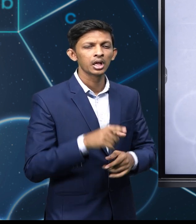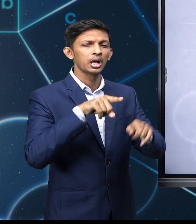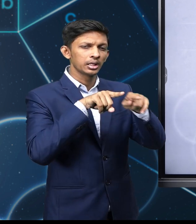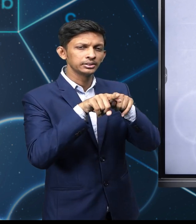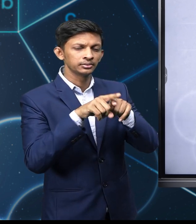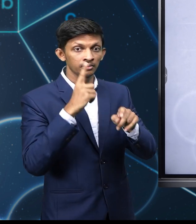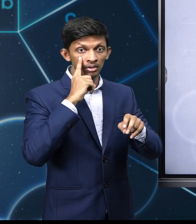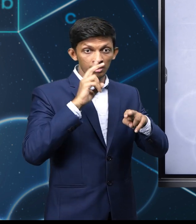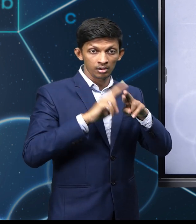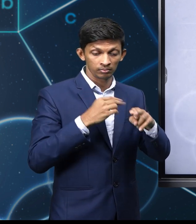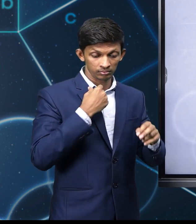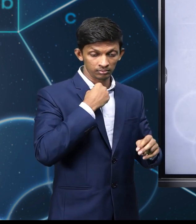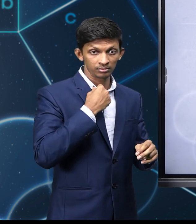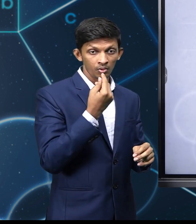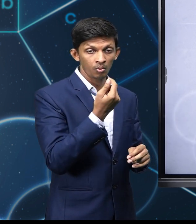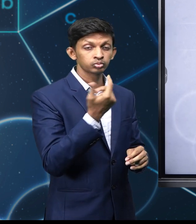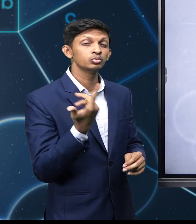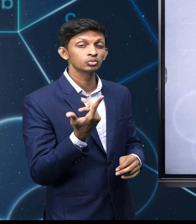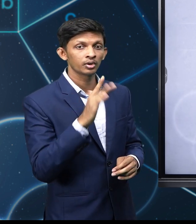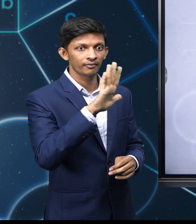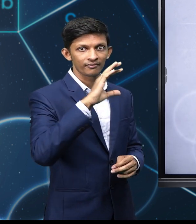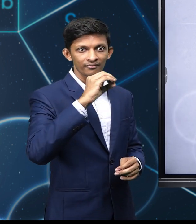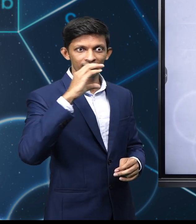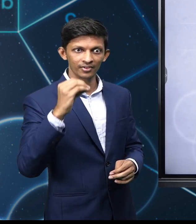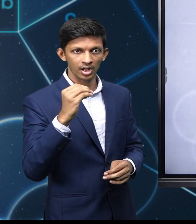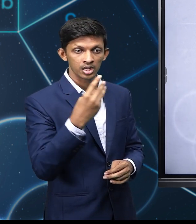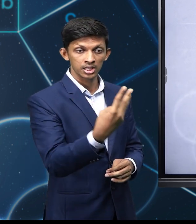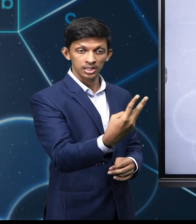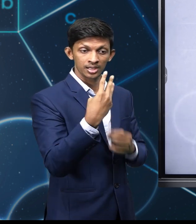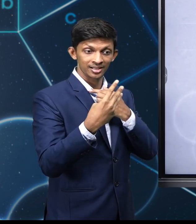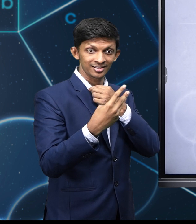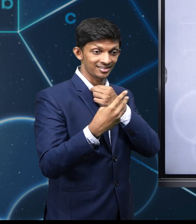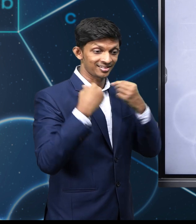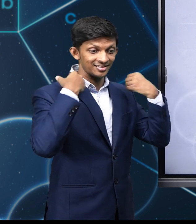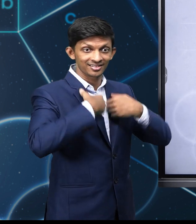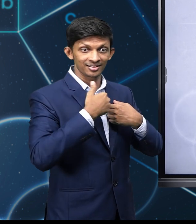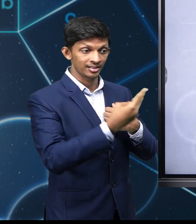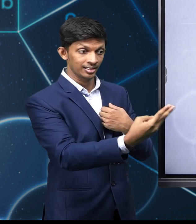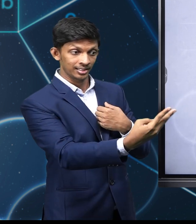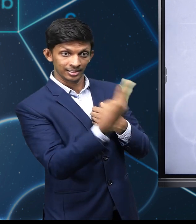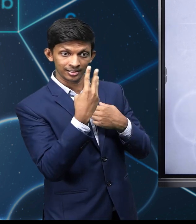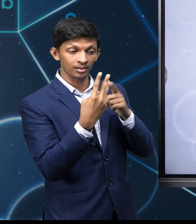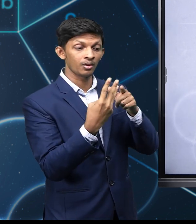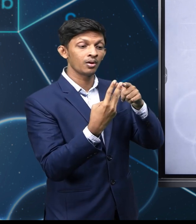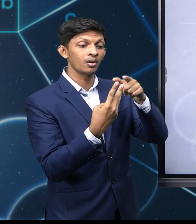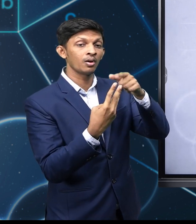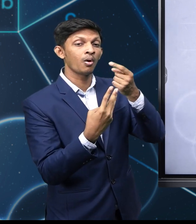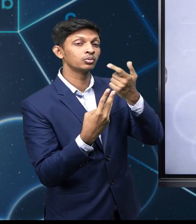For example, if the cost of a shirt is rupees 500, then the price of 3 shirts will be rupees